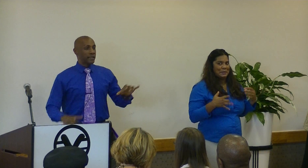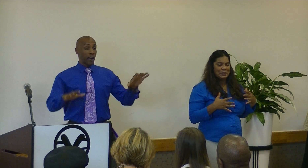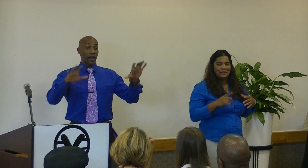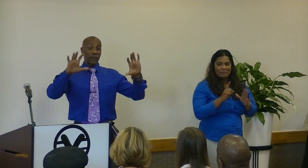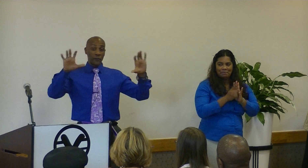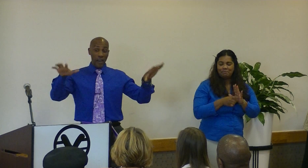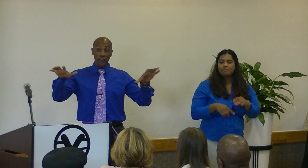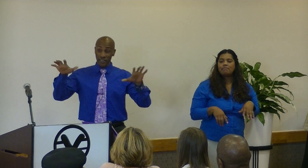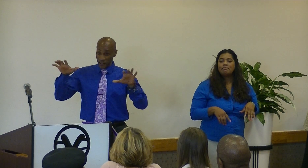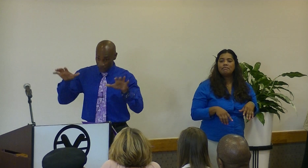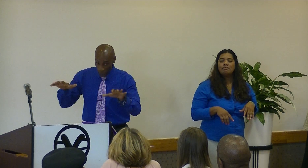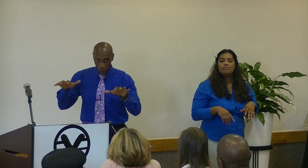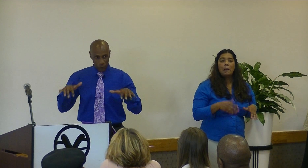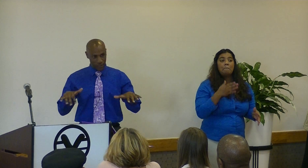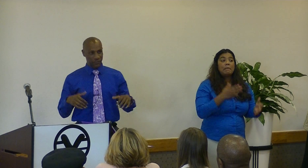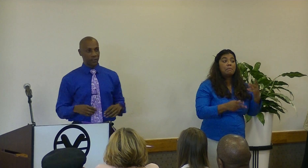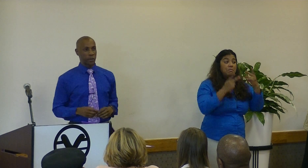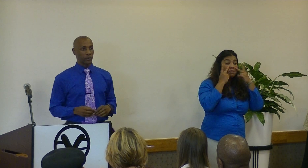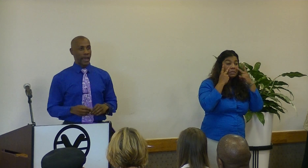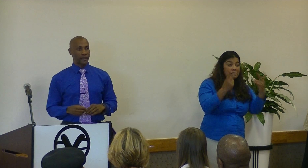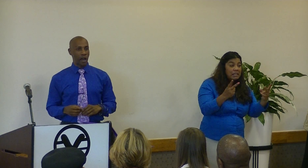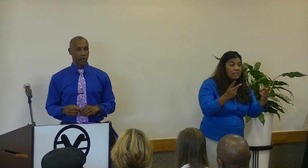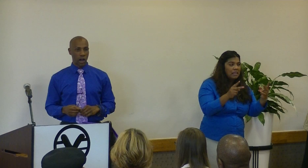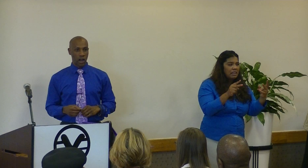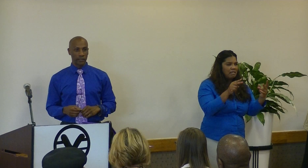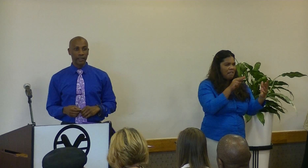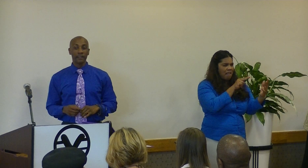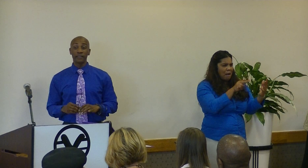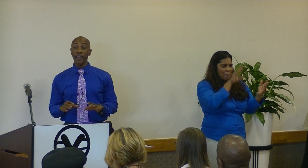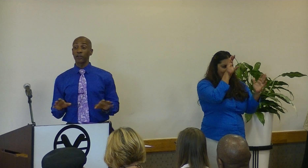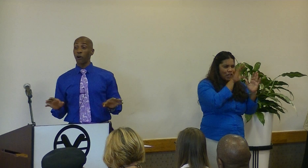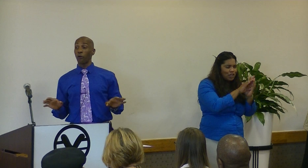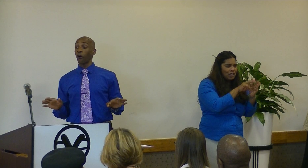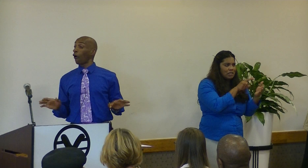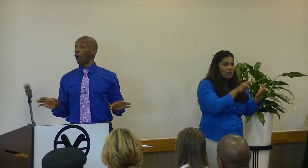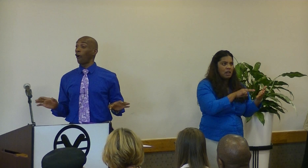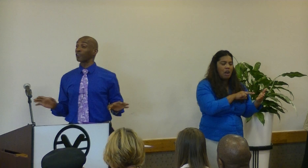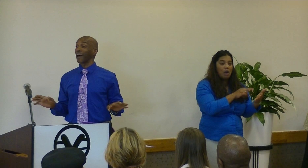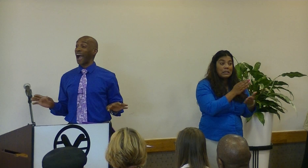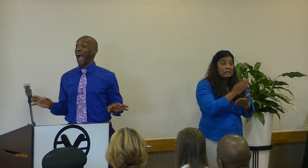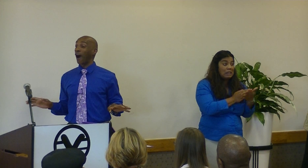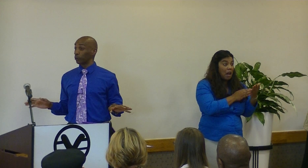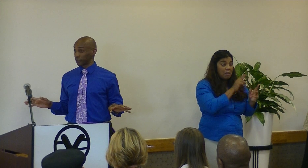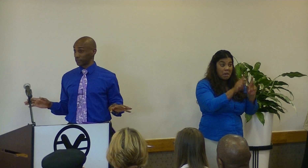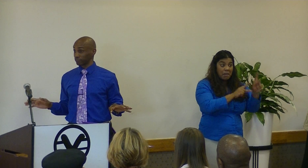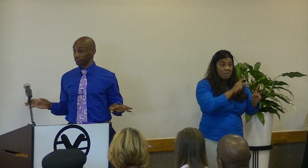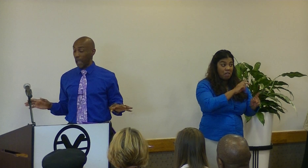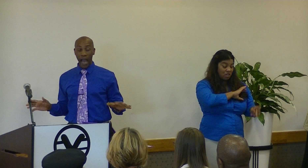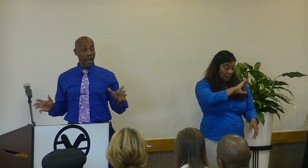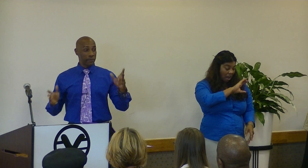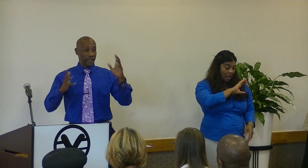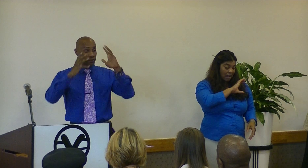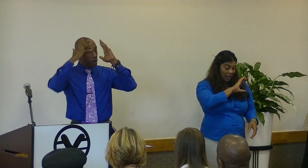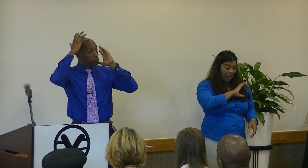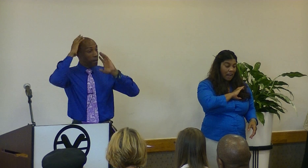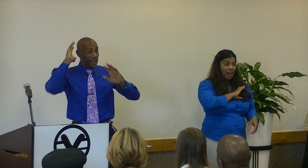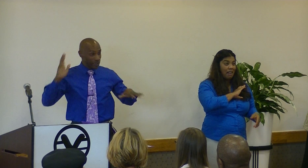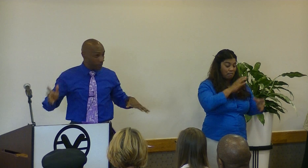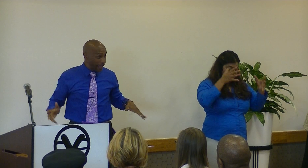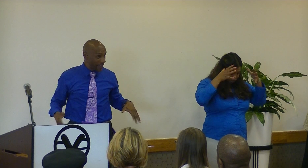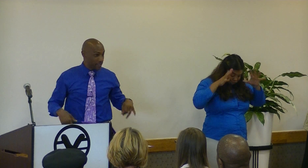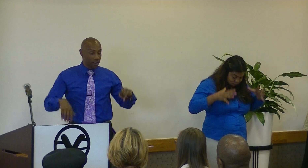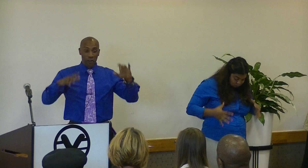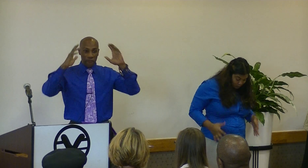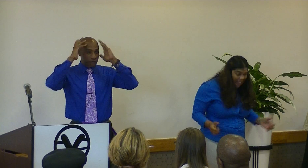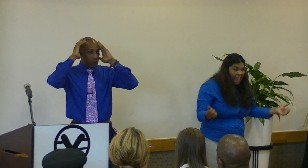second. Now, if you've ever seen photos of these people at Comic-Con, they go all out. I mean,